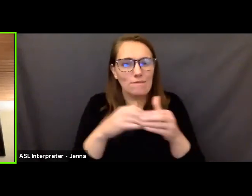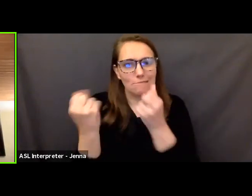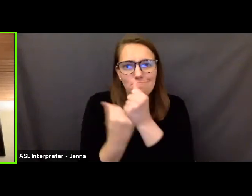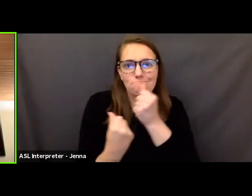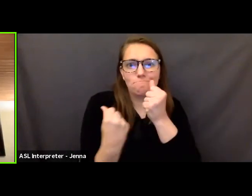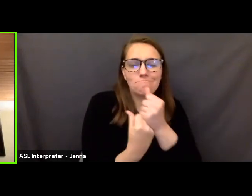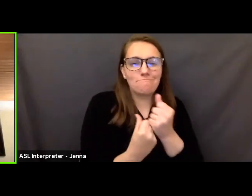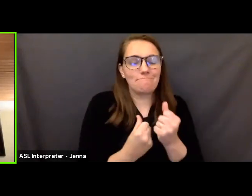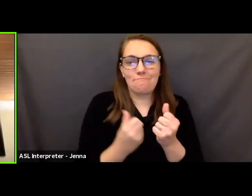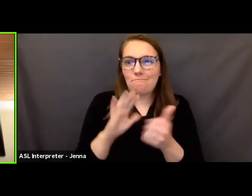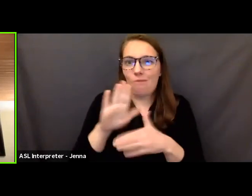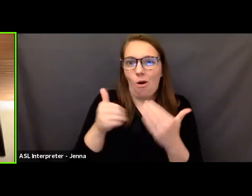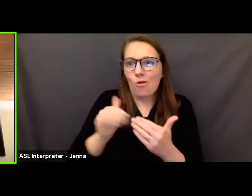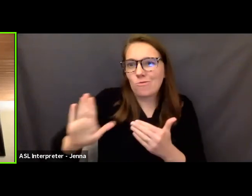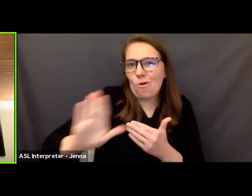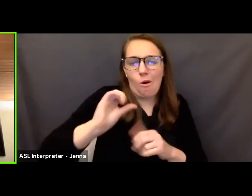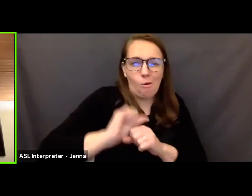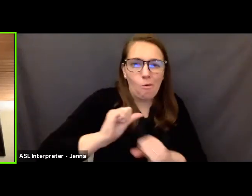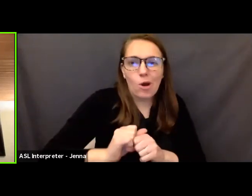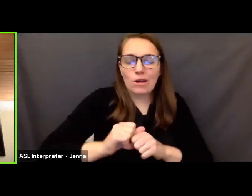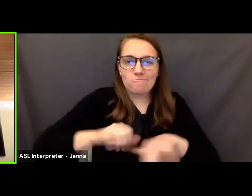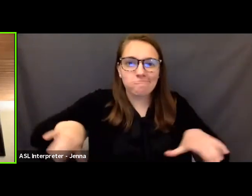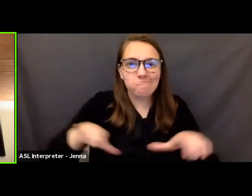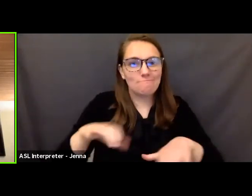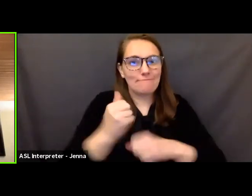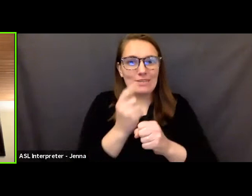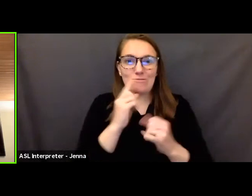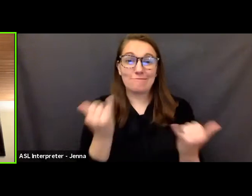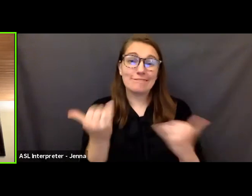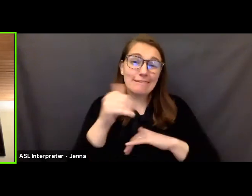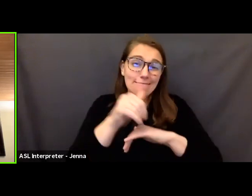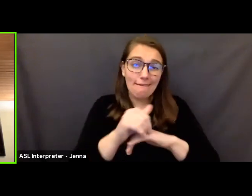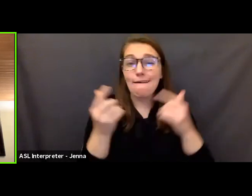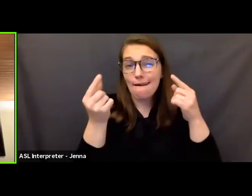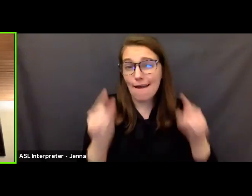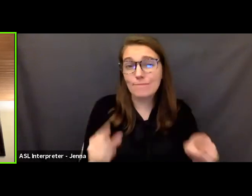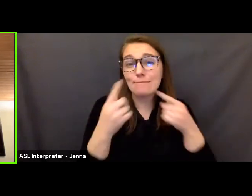efforts came together to make this possible.